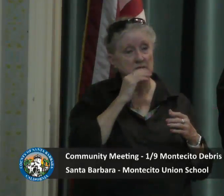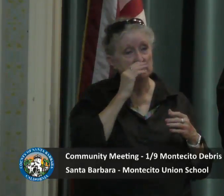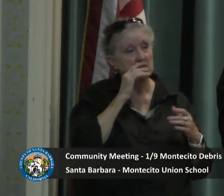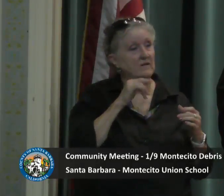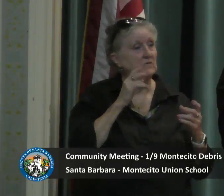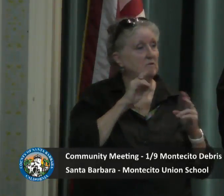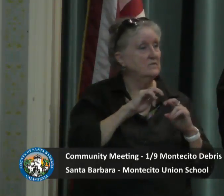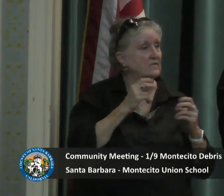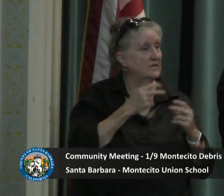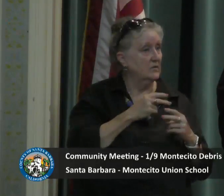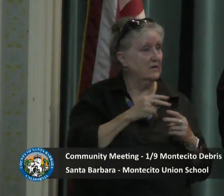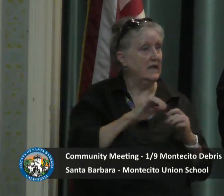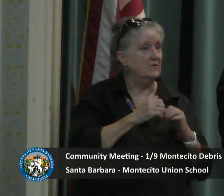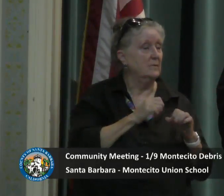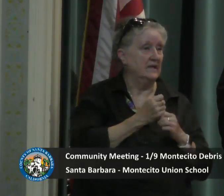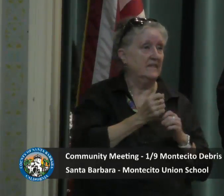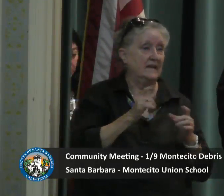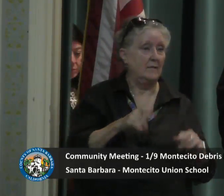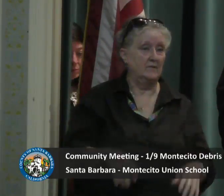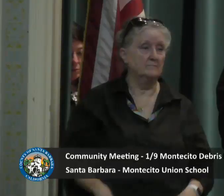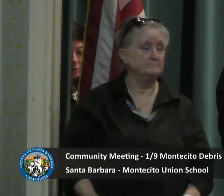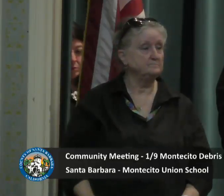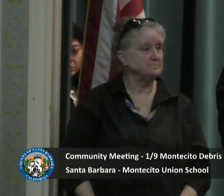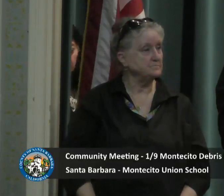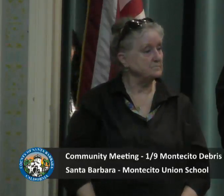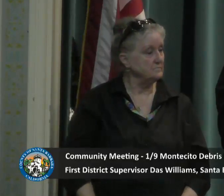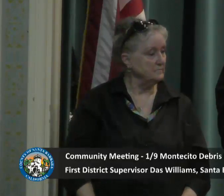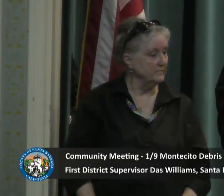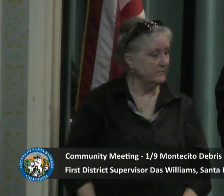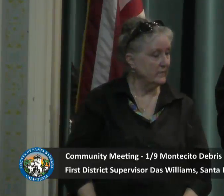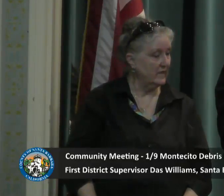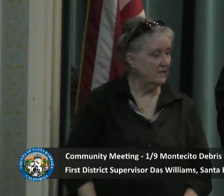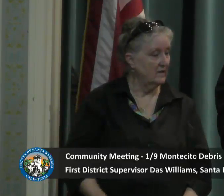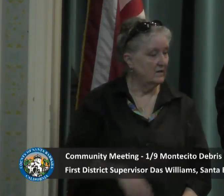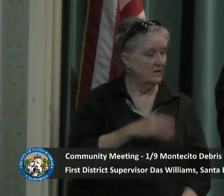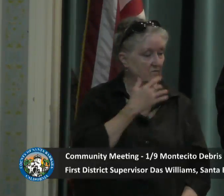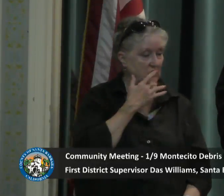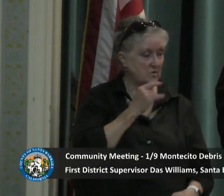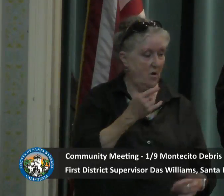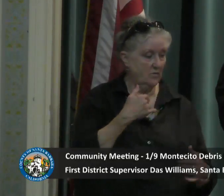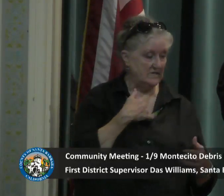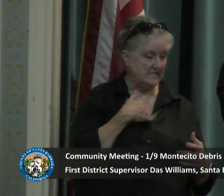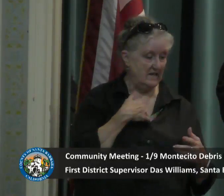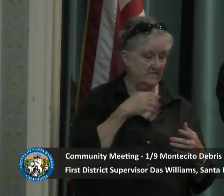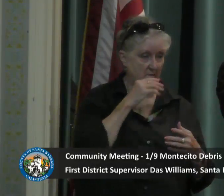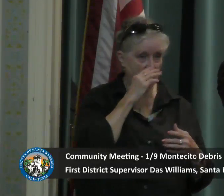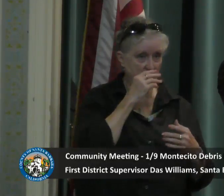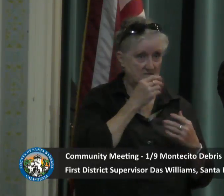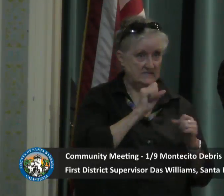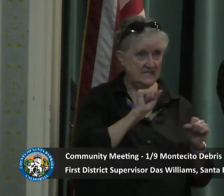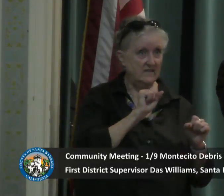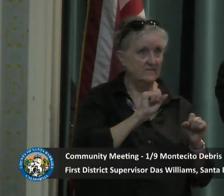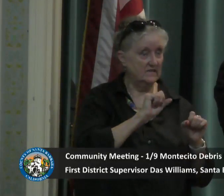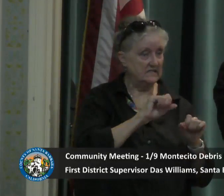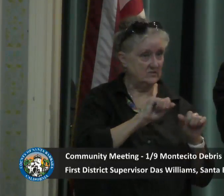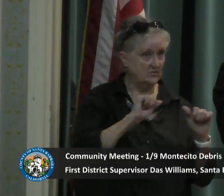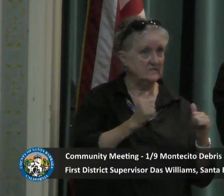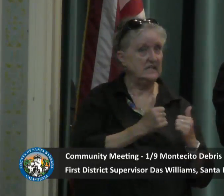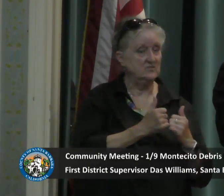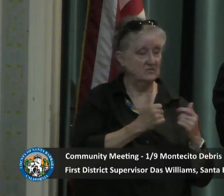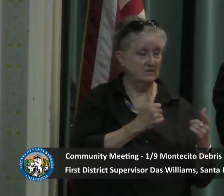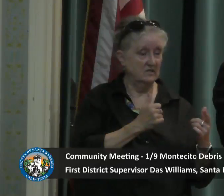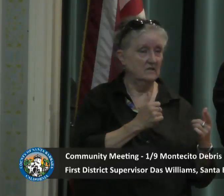how to make that happen. Fortunately, we always have the Montecito Association, who's been very good